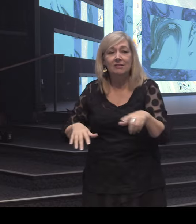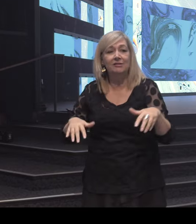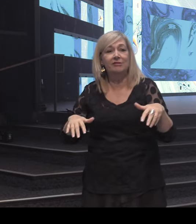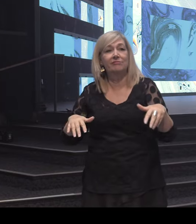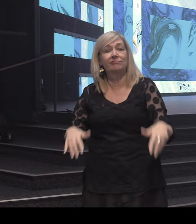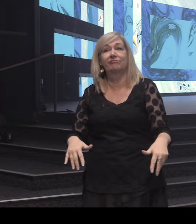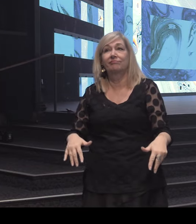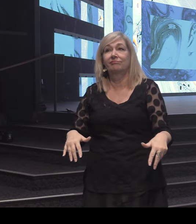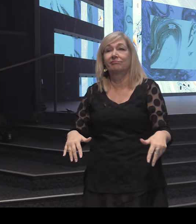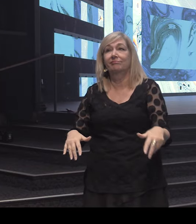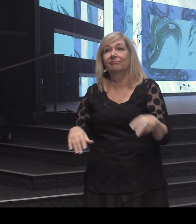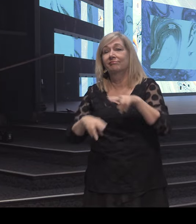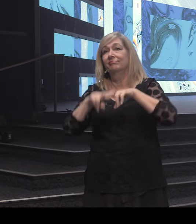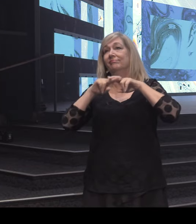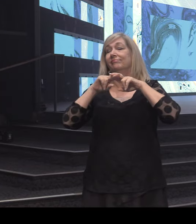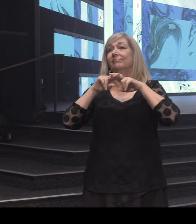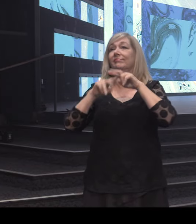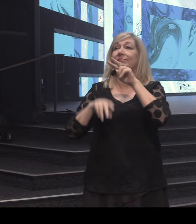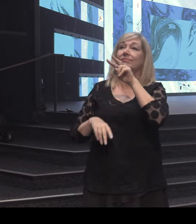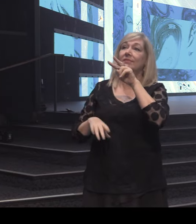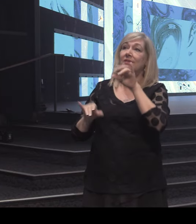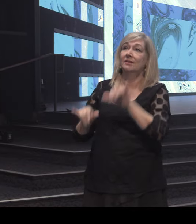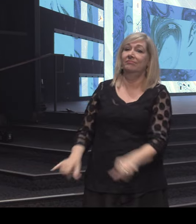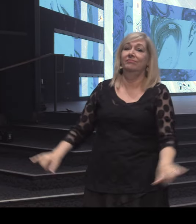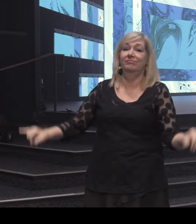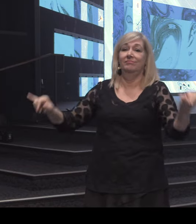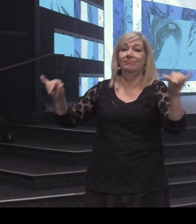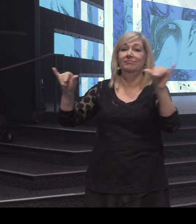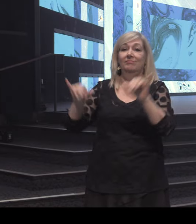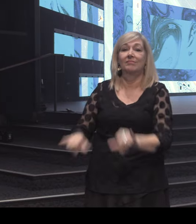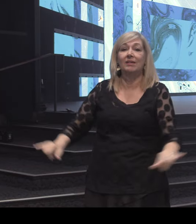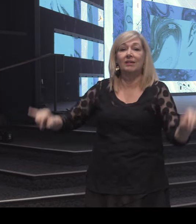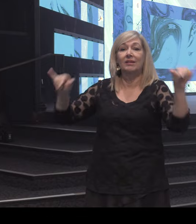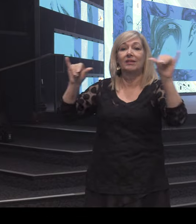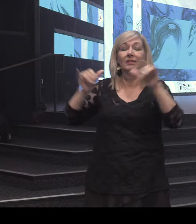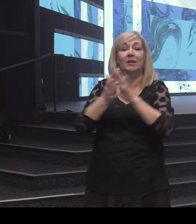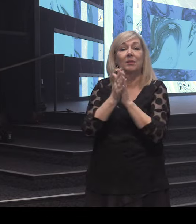of listening to all these lies and becoming more and more paralyzed.